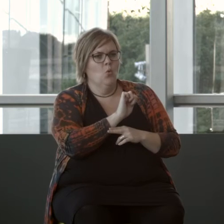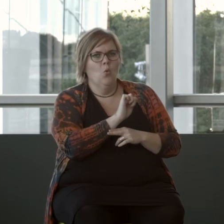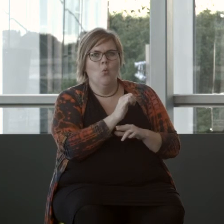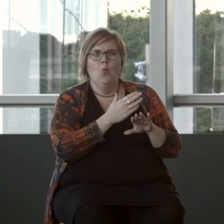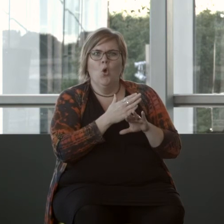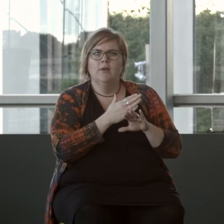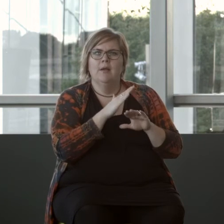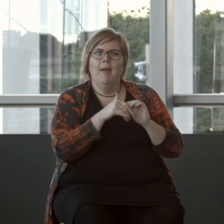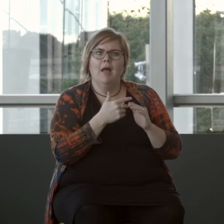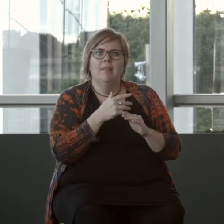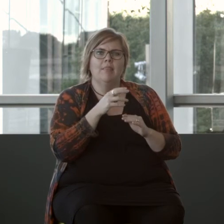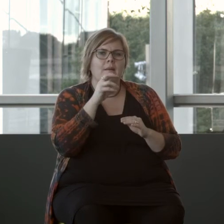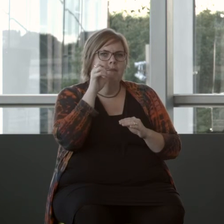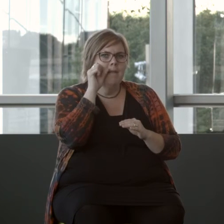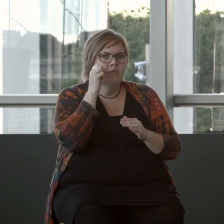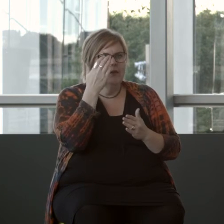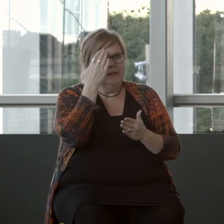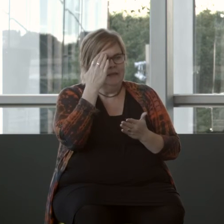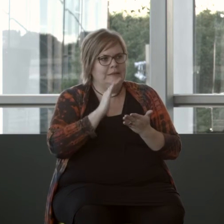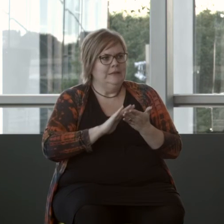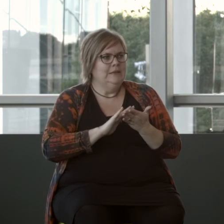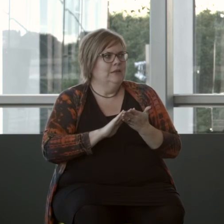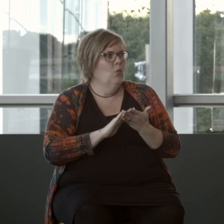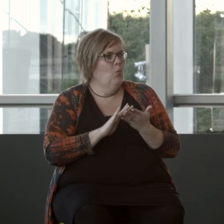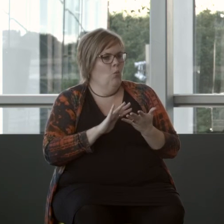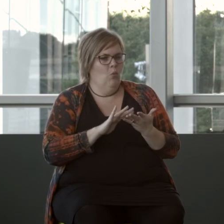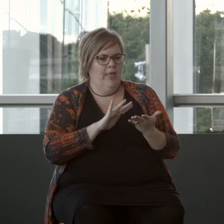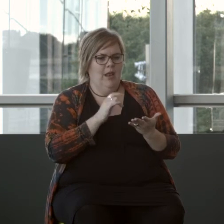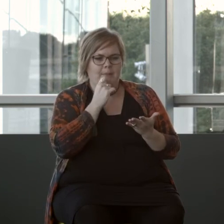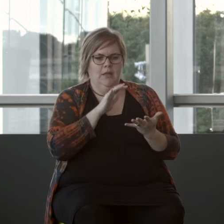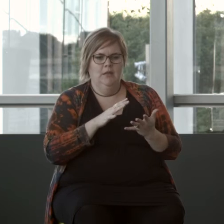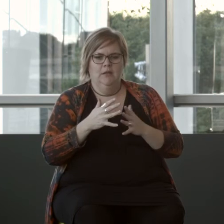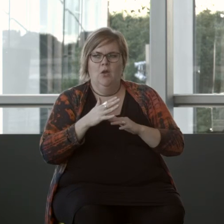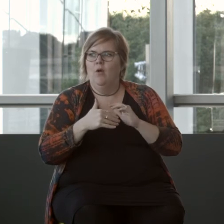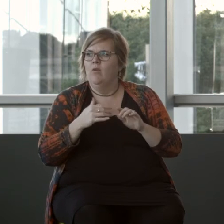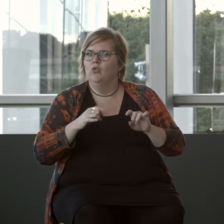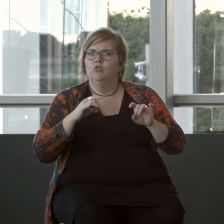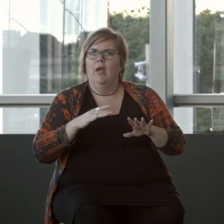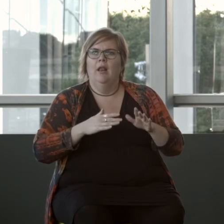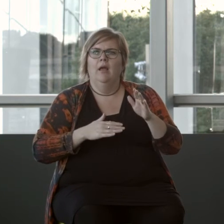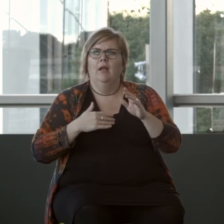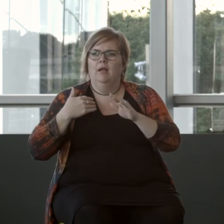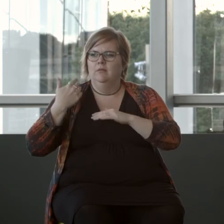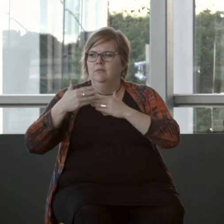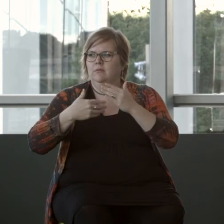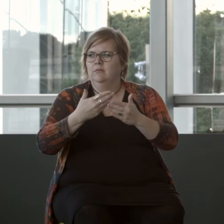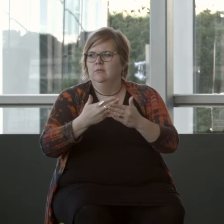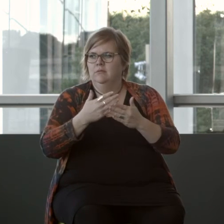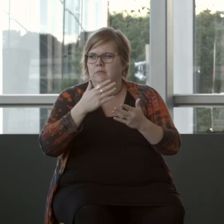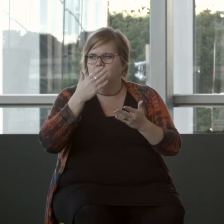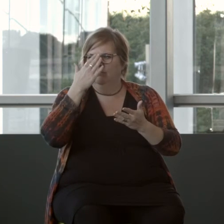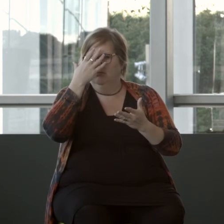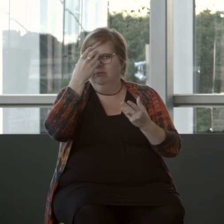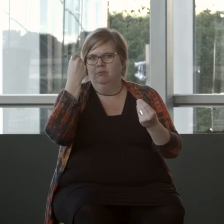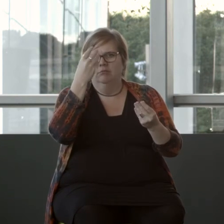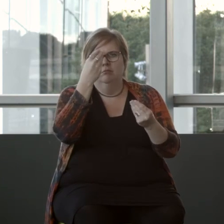the memory, the obscure memory, the abandoned memory of Australia. And if you think that there is a